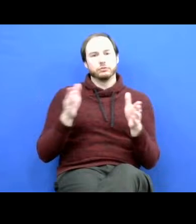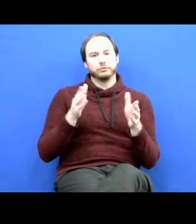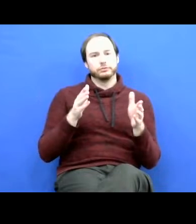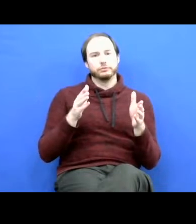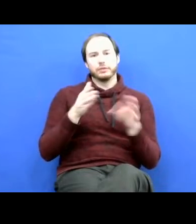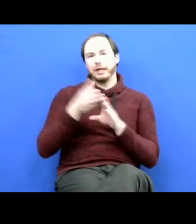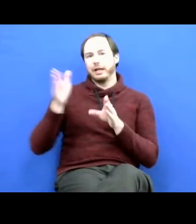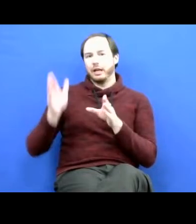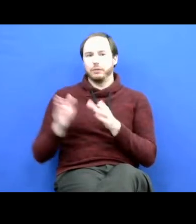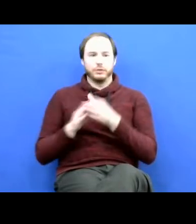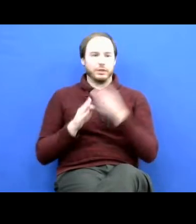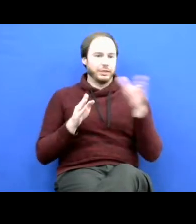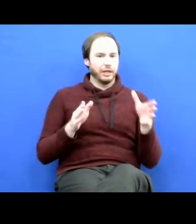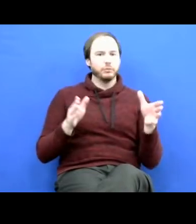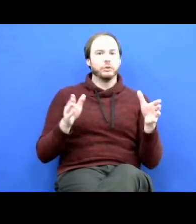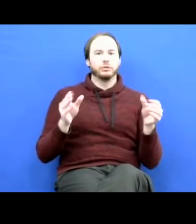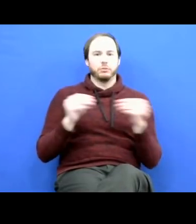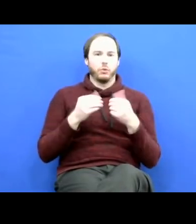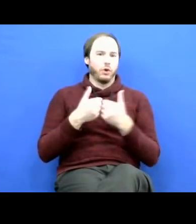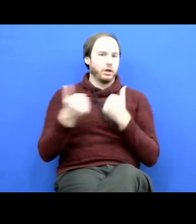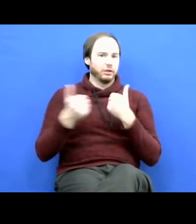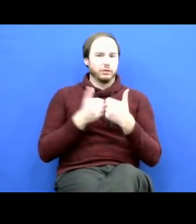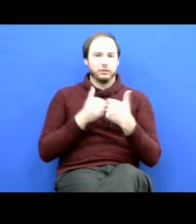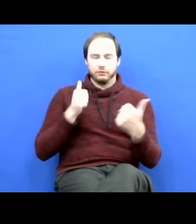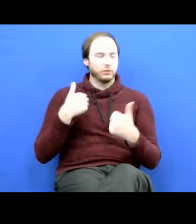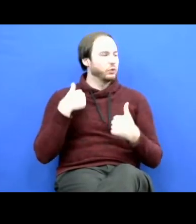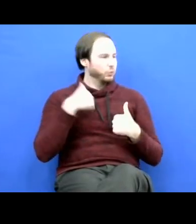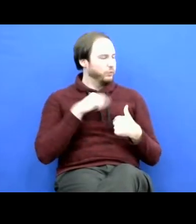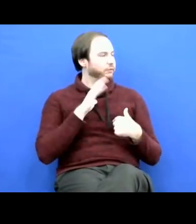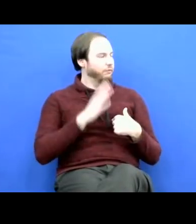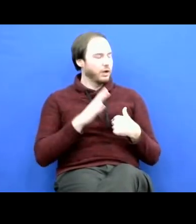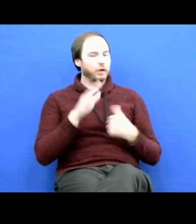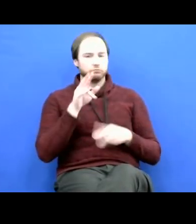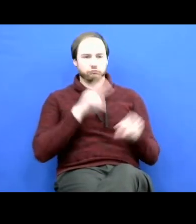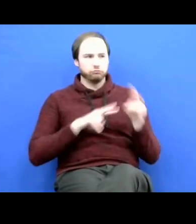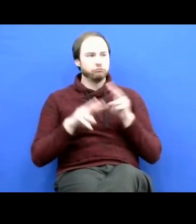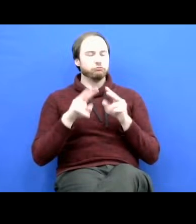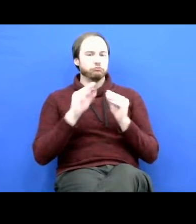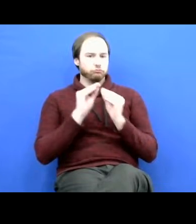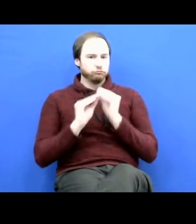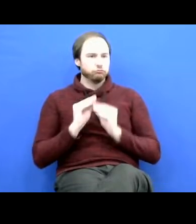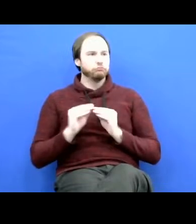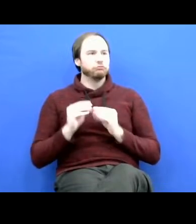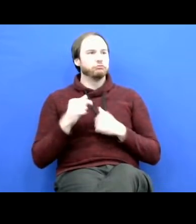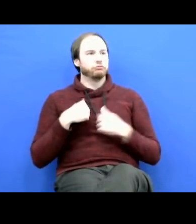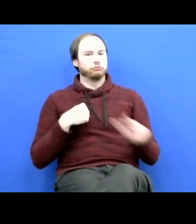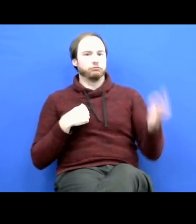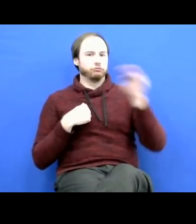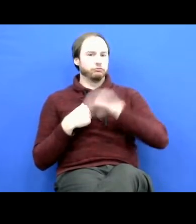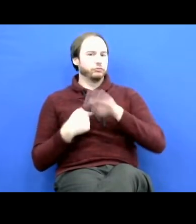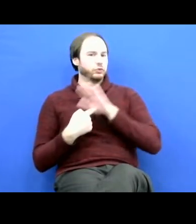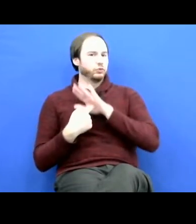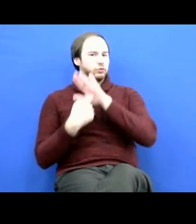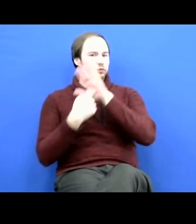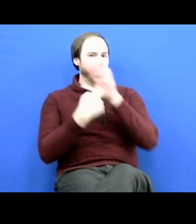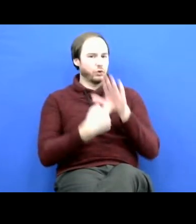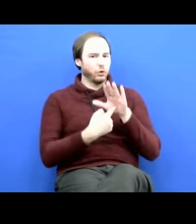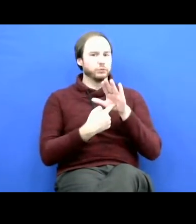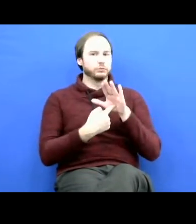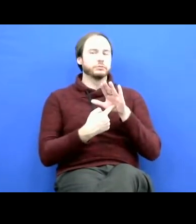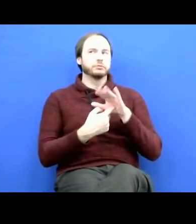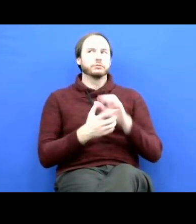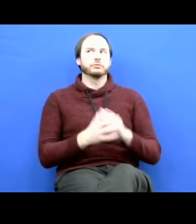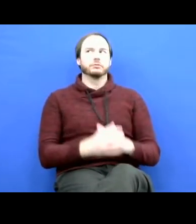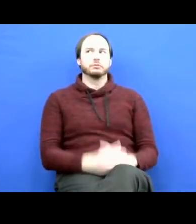and things related to that. So we took some time, and if I can just flip this over and show the board. Sure.